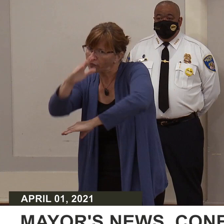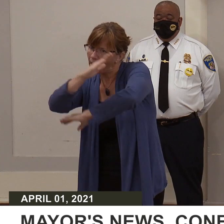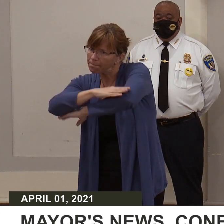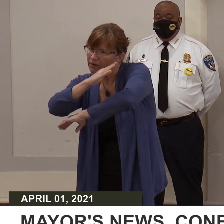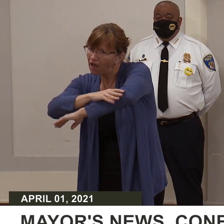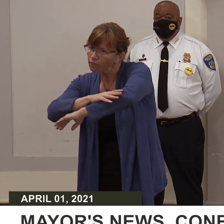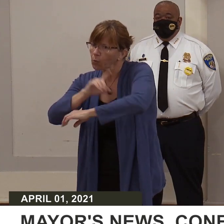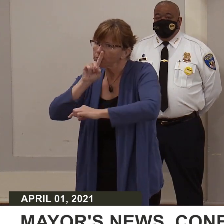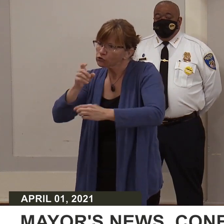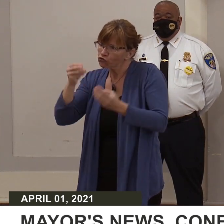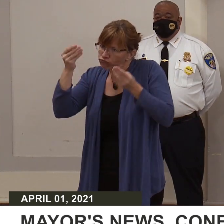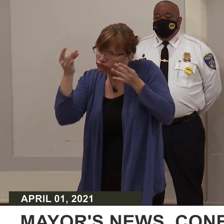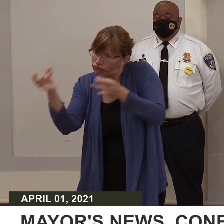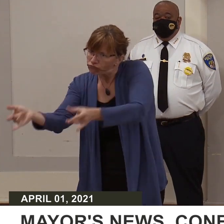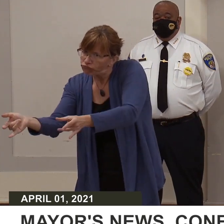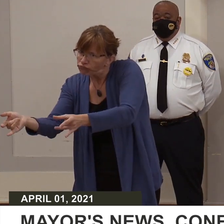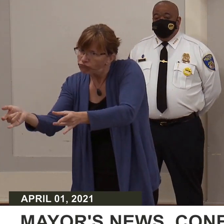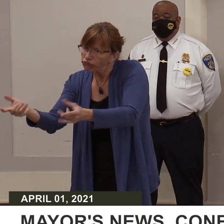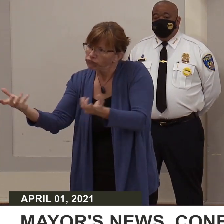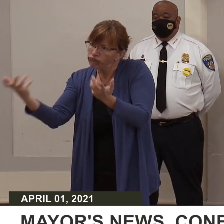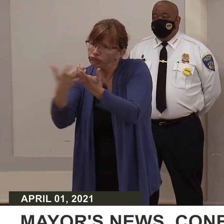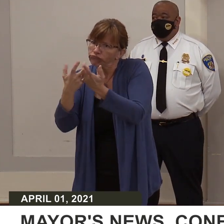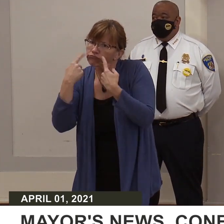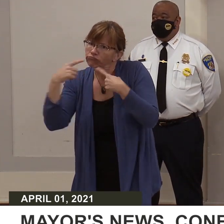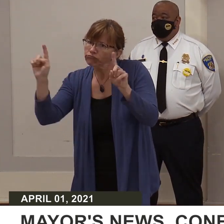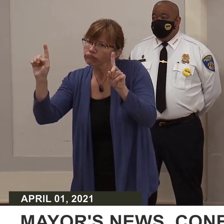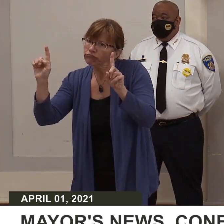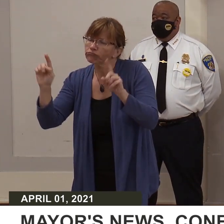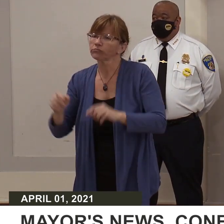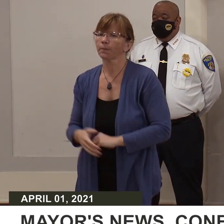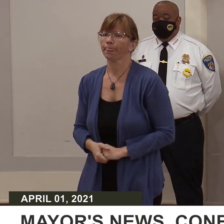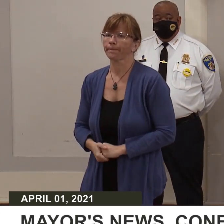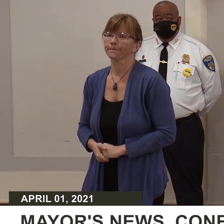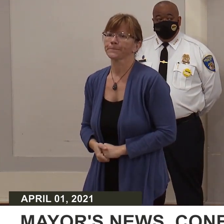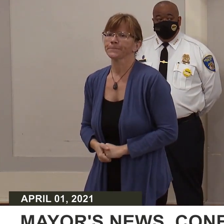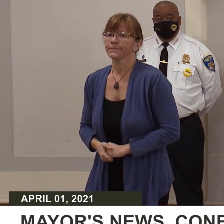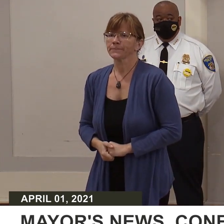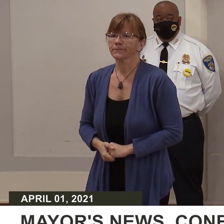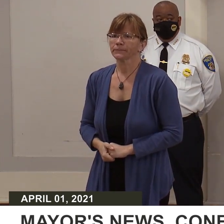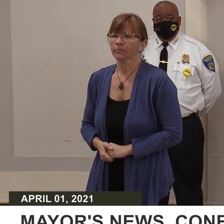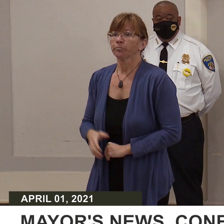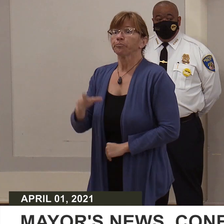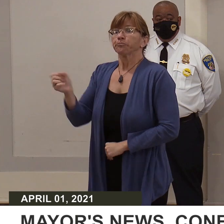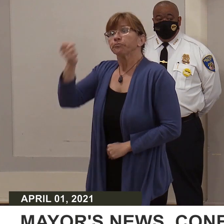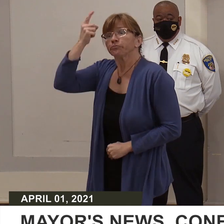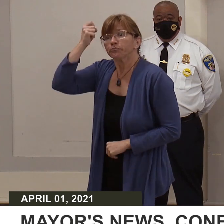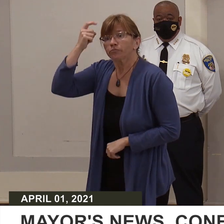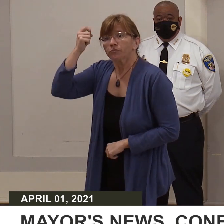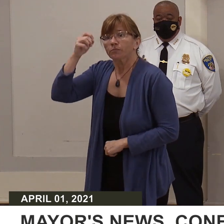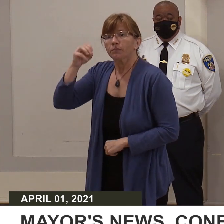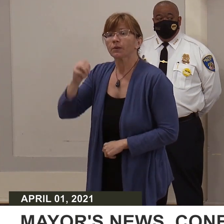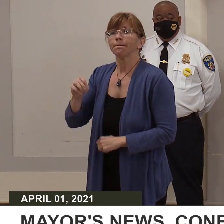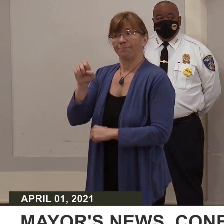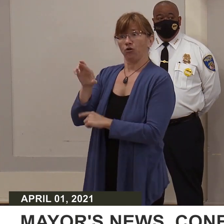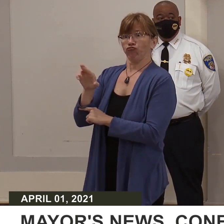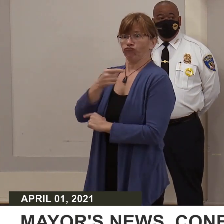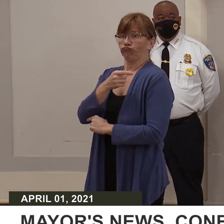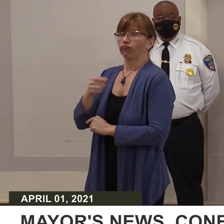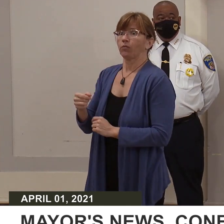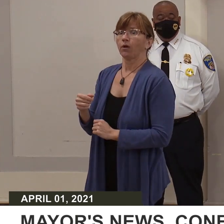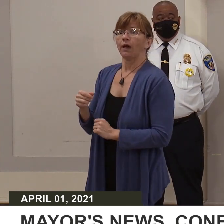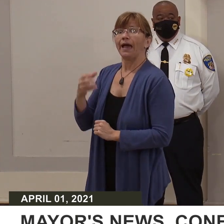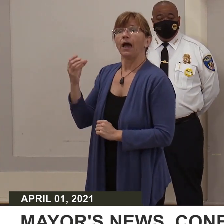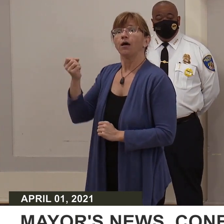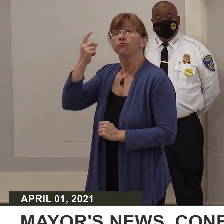and customizations that we wanted in place. And Emily, it's really about building something that's right for